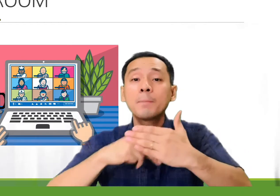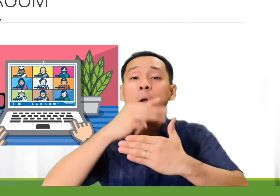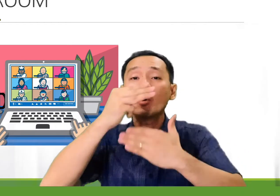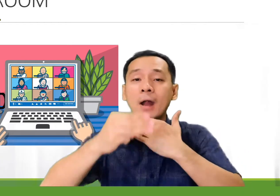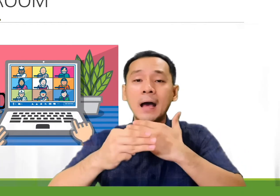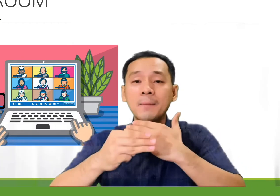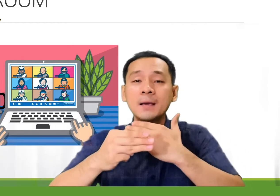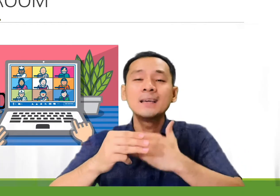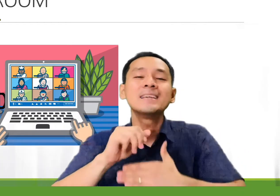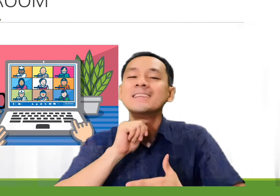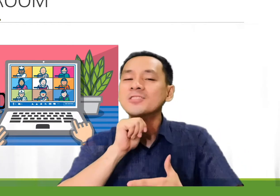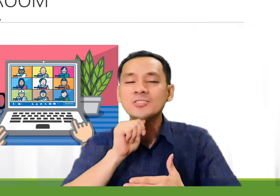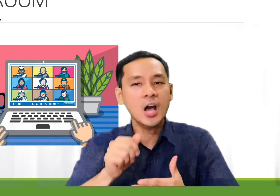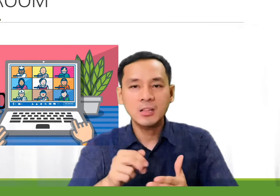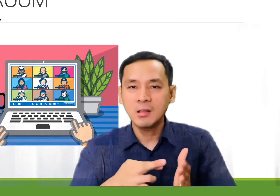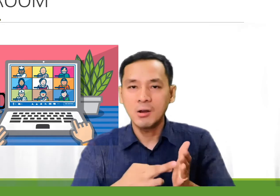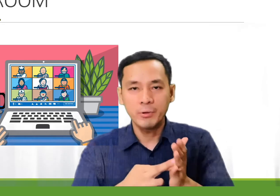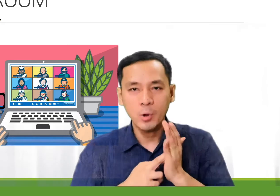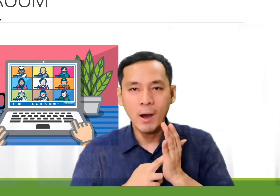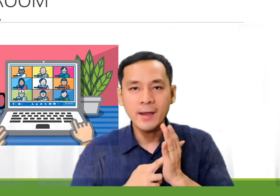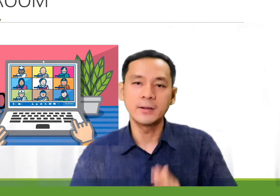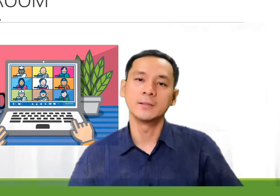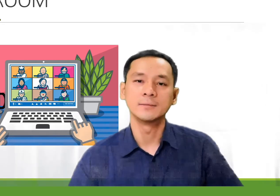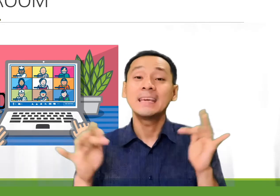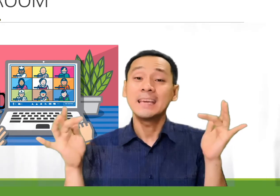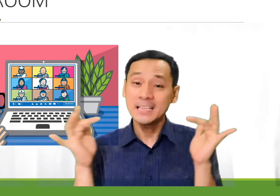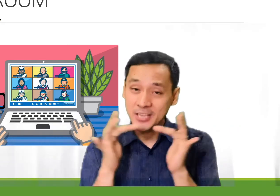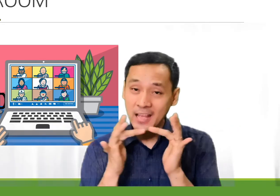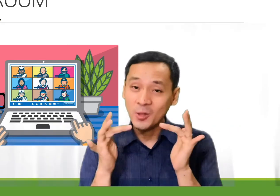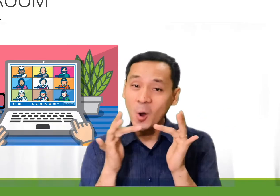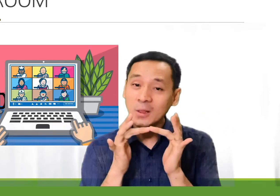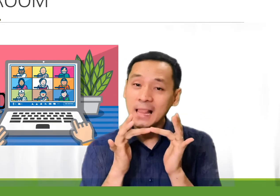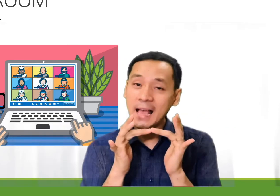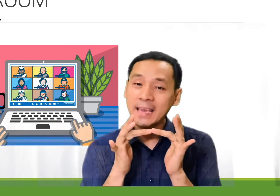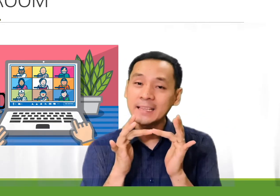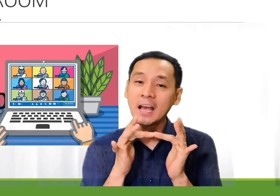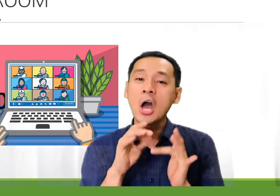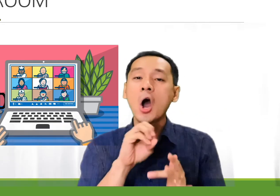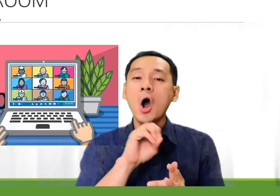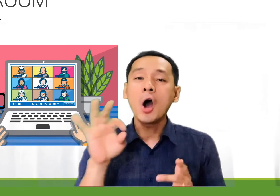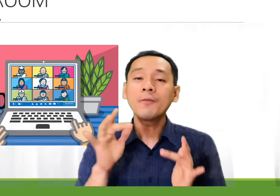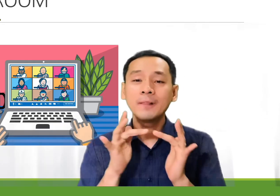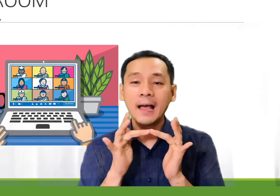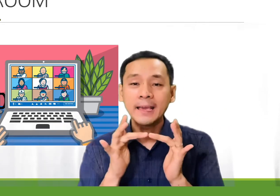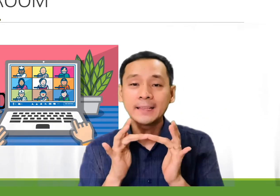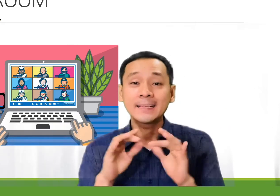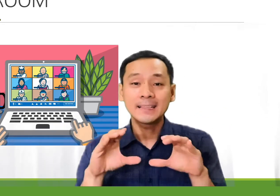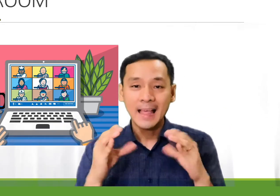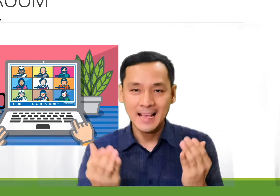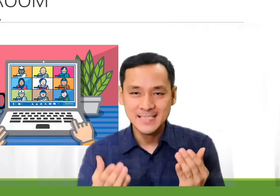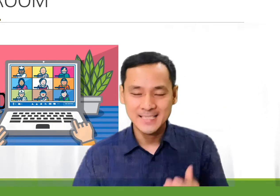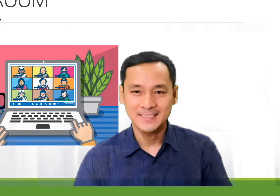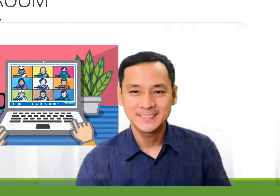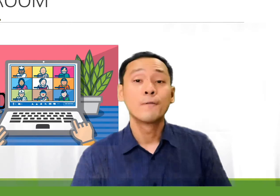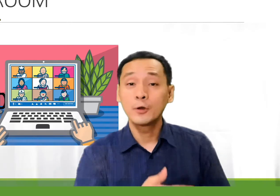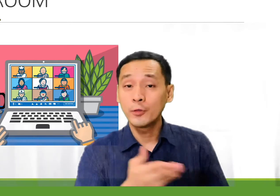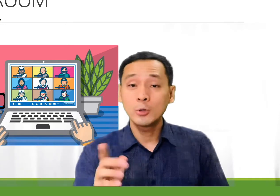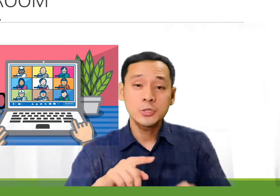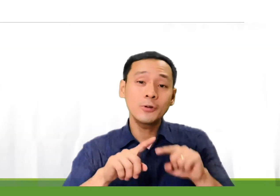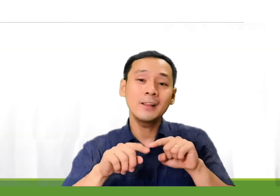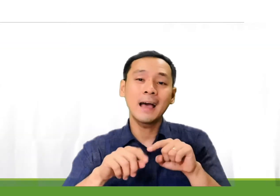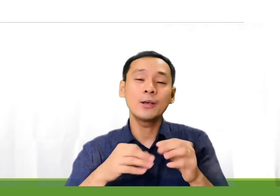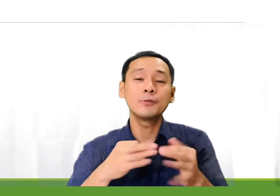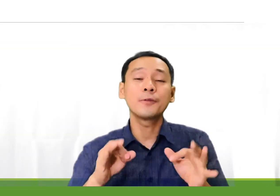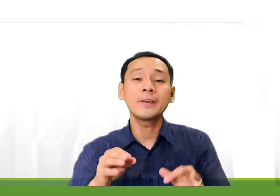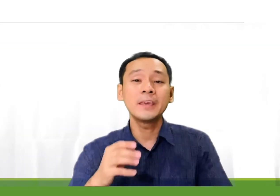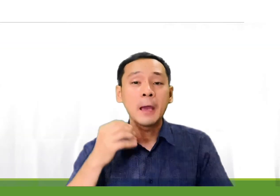class program is not required. It is an online, offline class for those